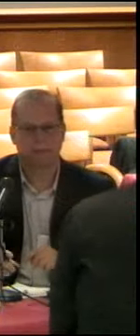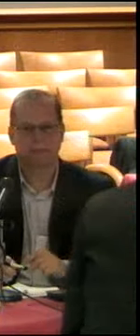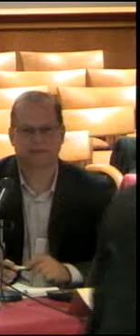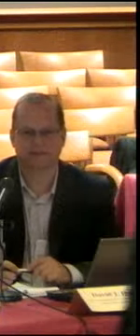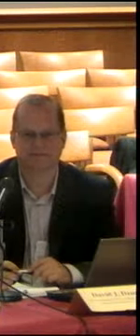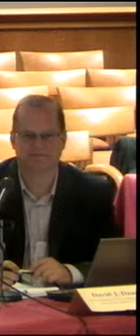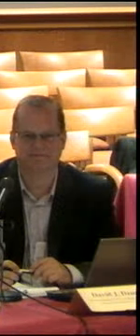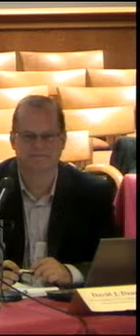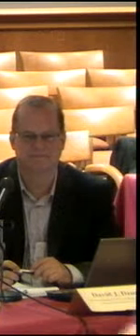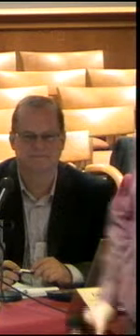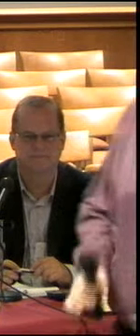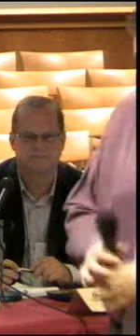Yes, hi.